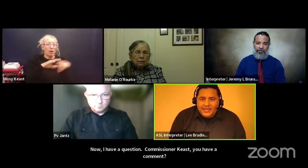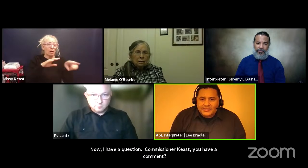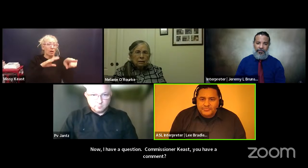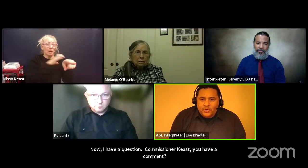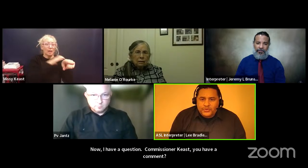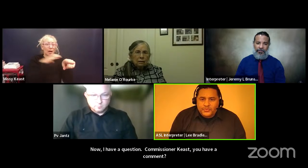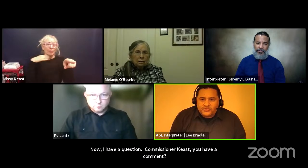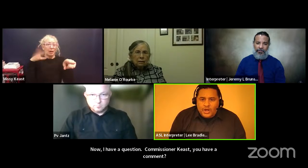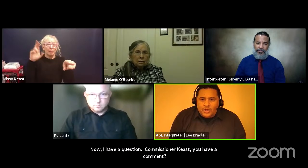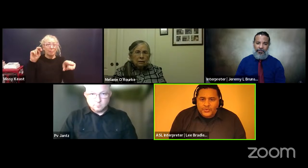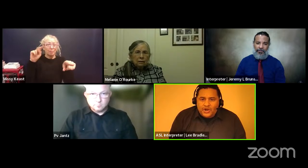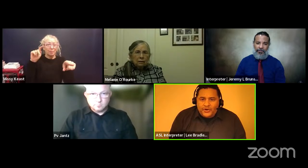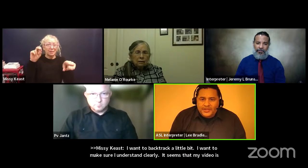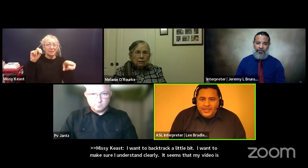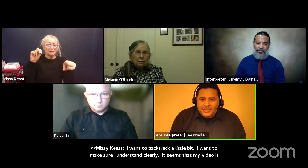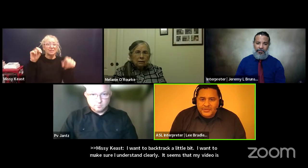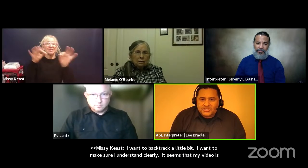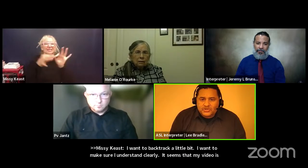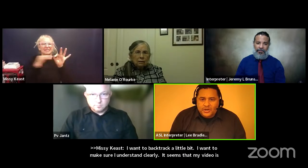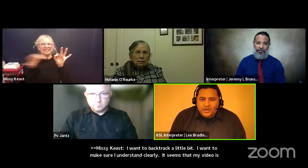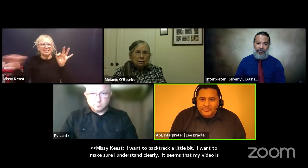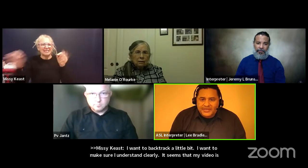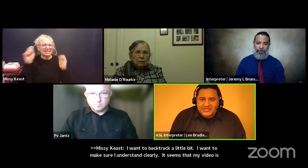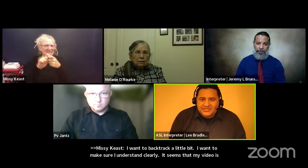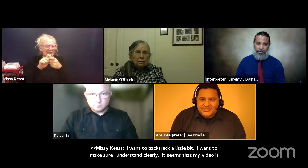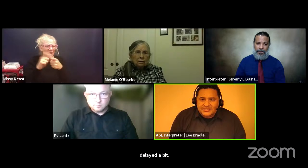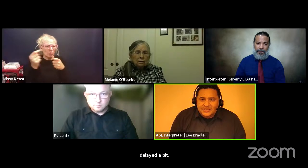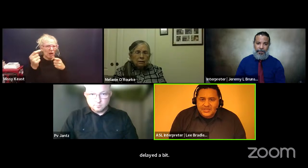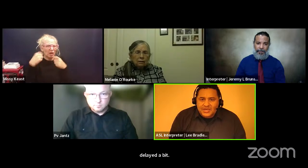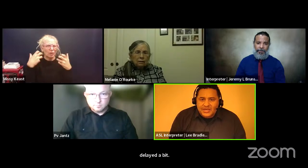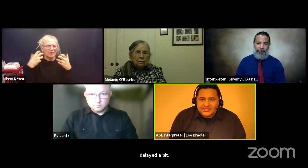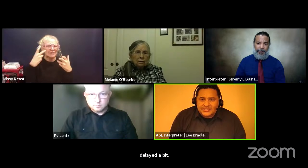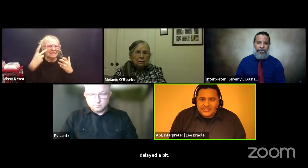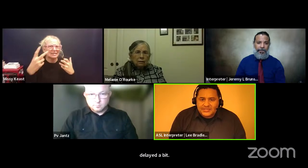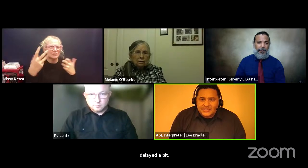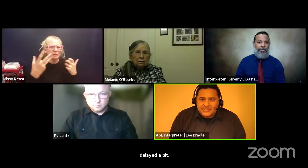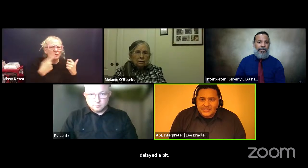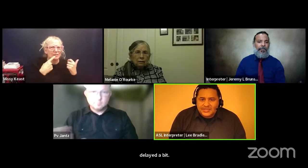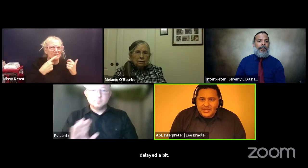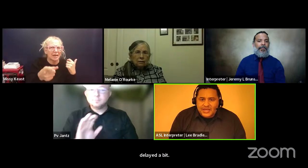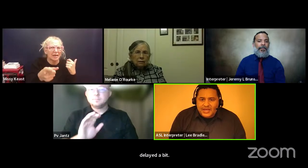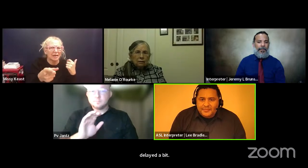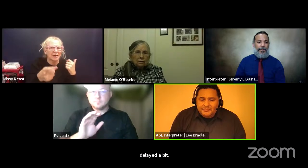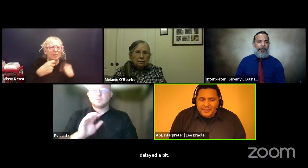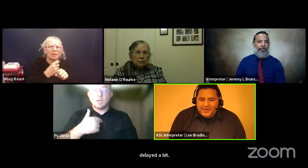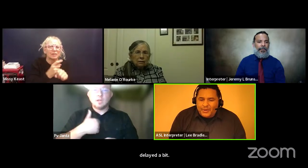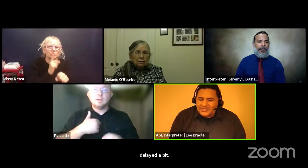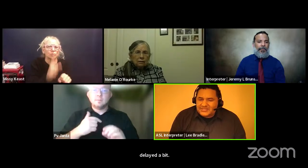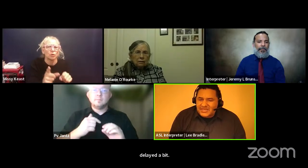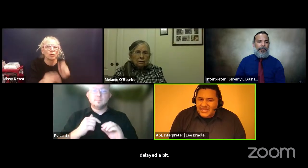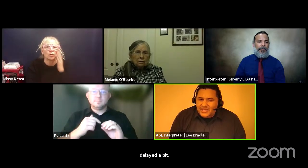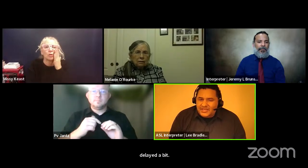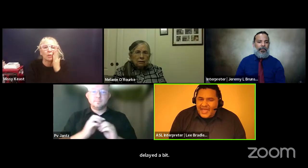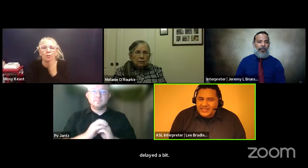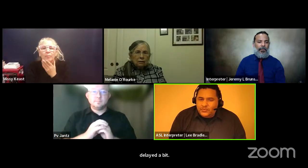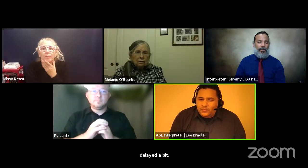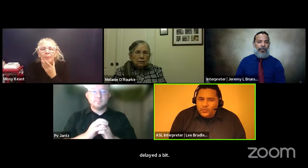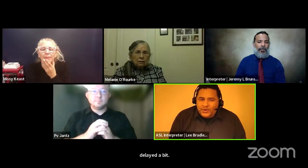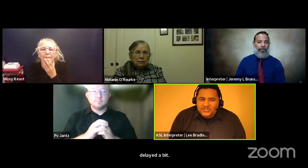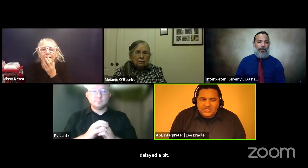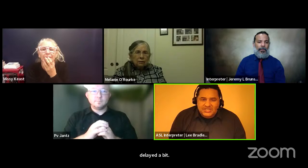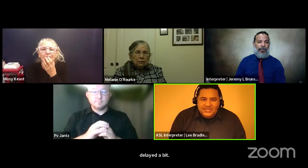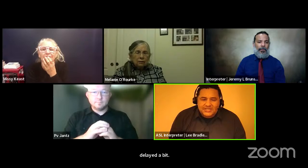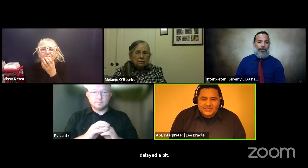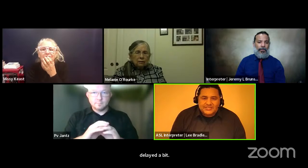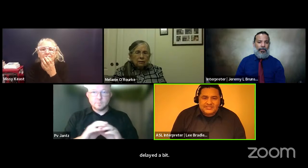I support the withdrawal regarding Commissioner Benton's, but I want to see exactly